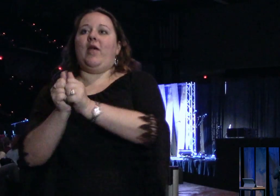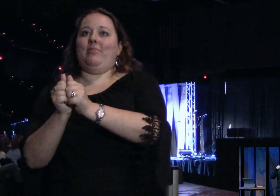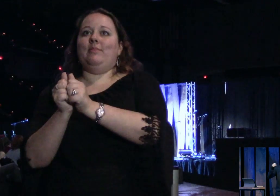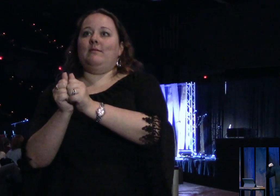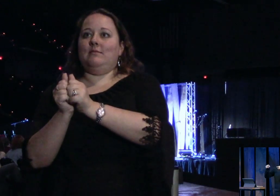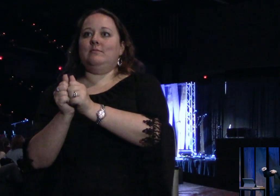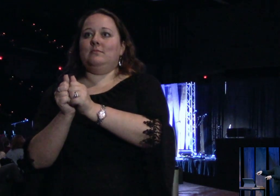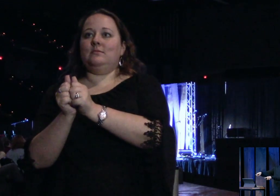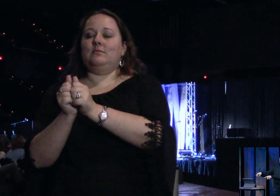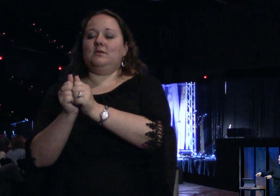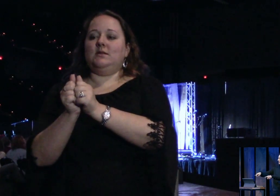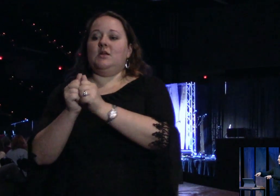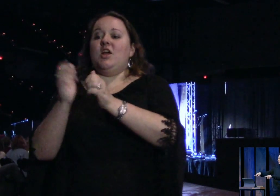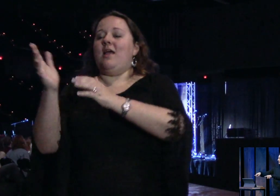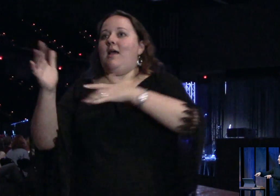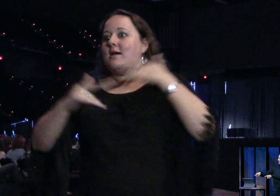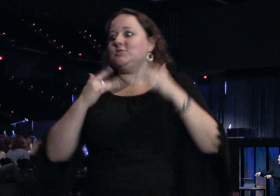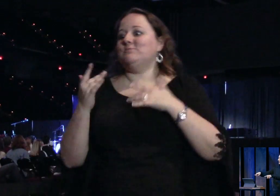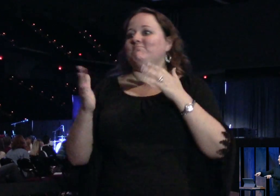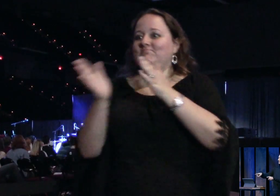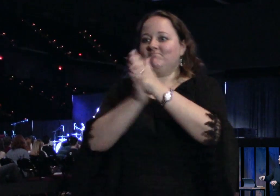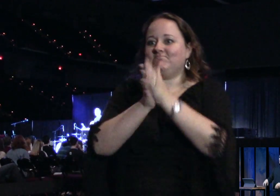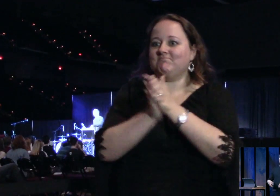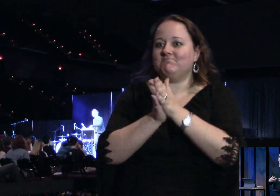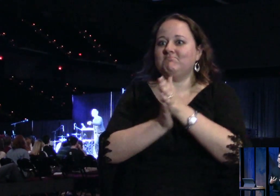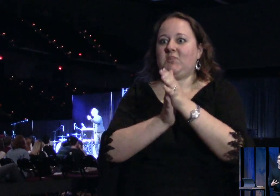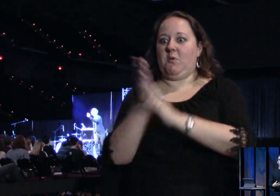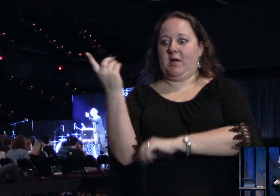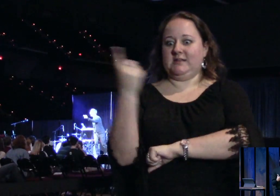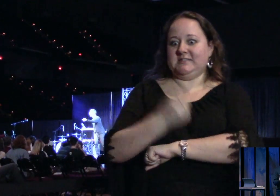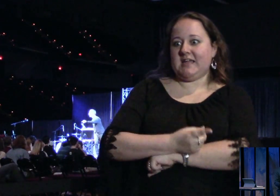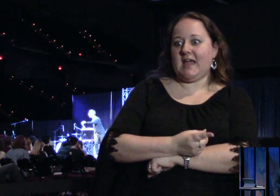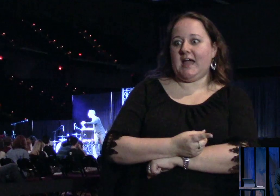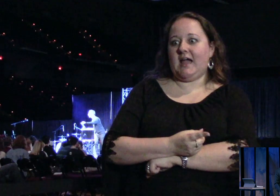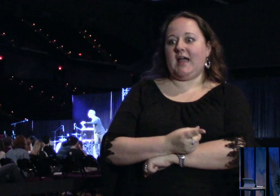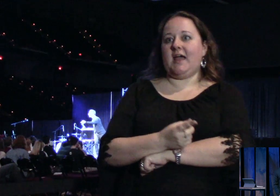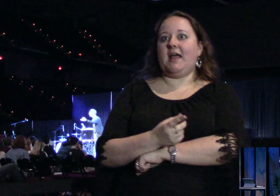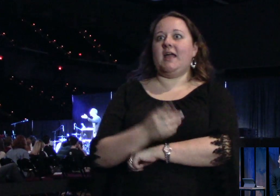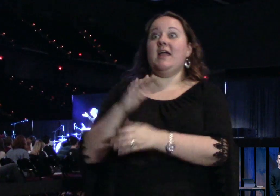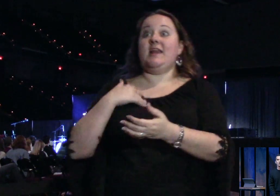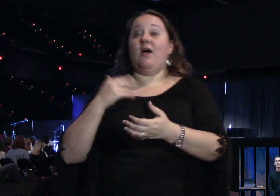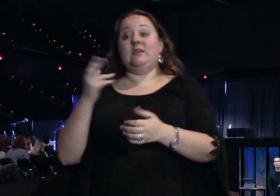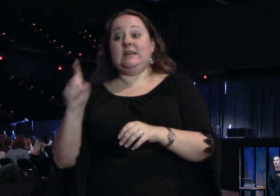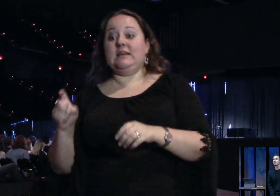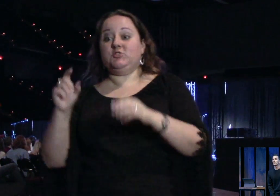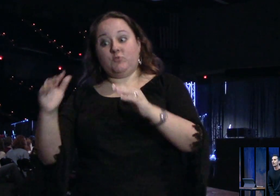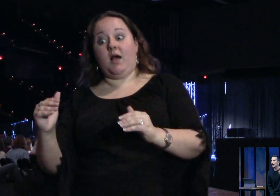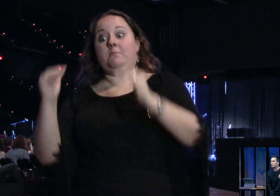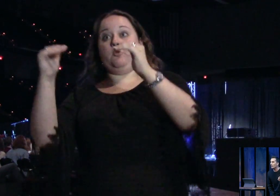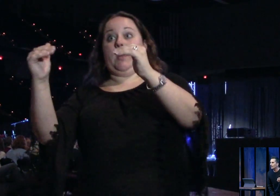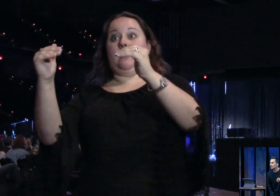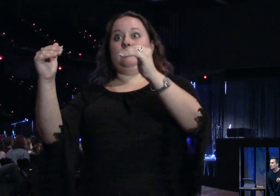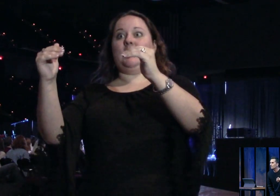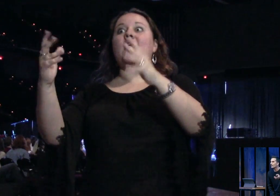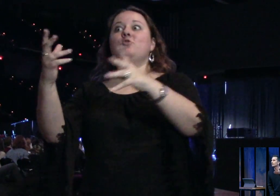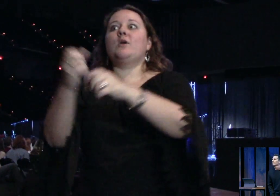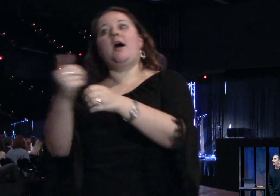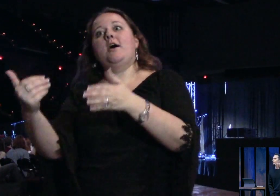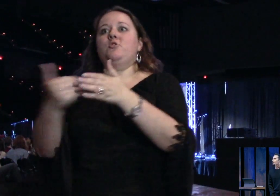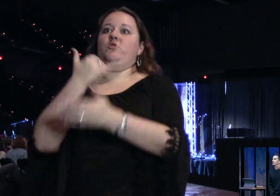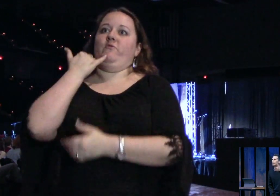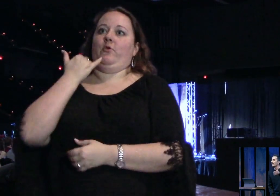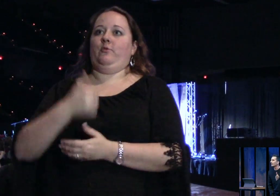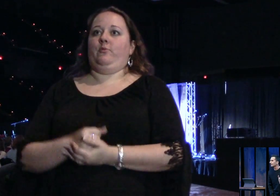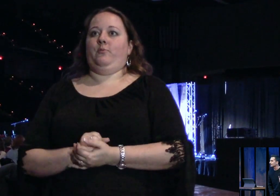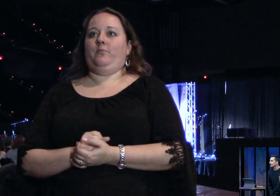couldn't live with. And so you anxiously anticipated the day that you qualified for an upgrade,